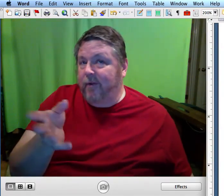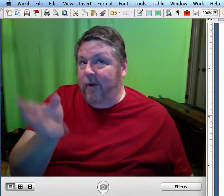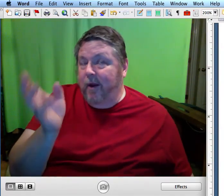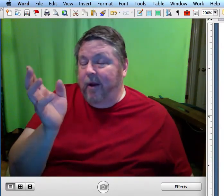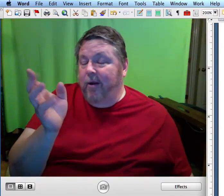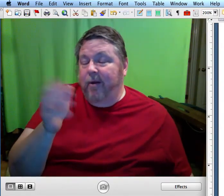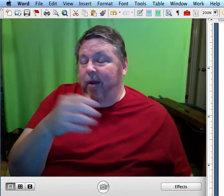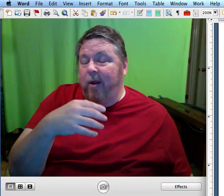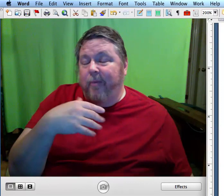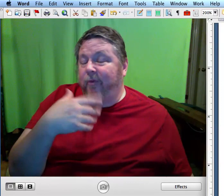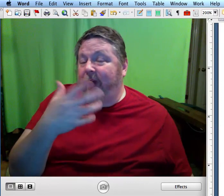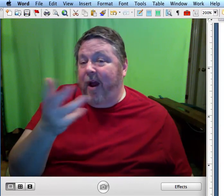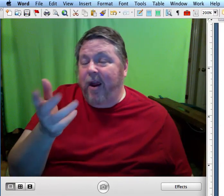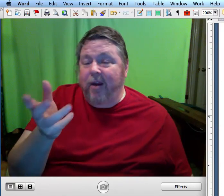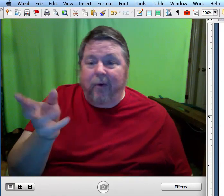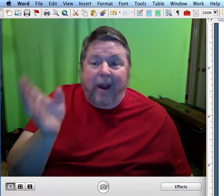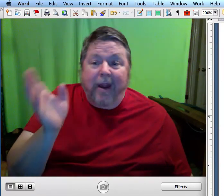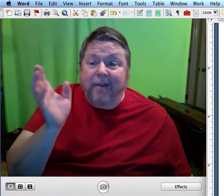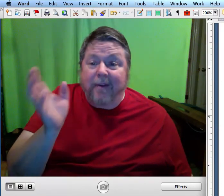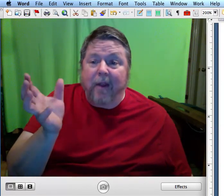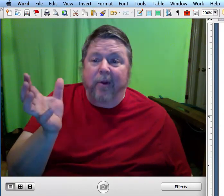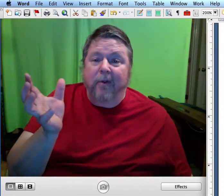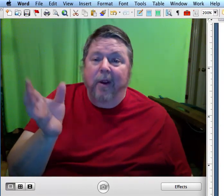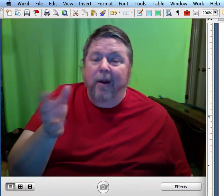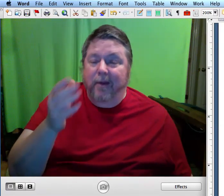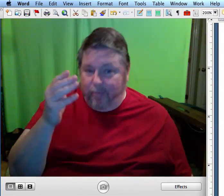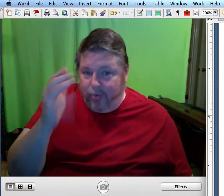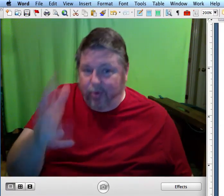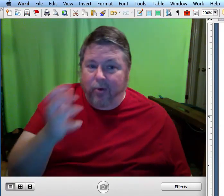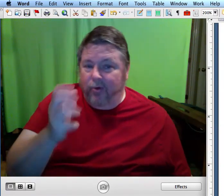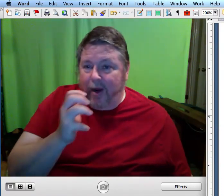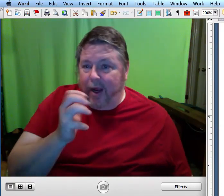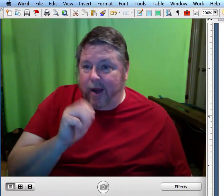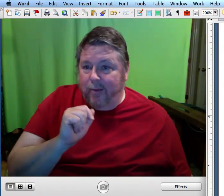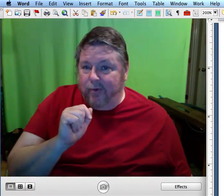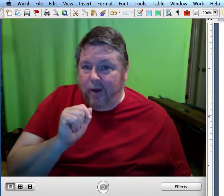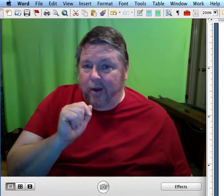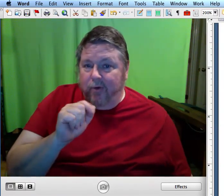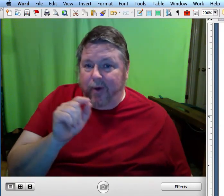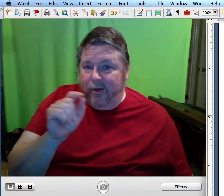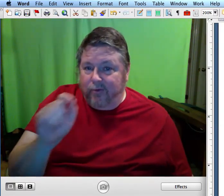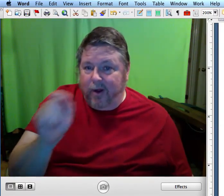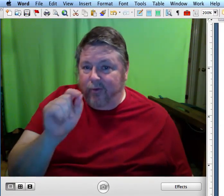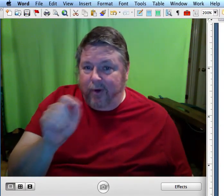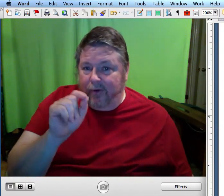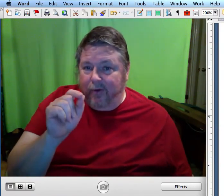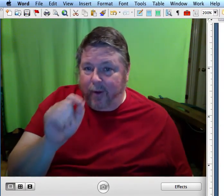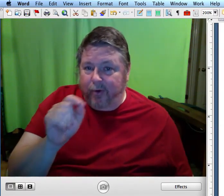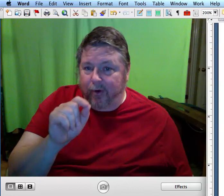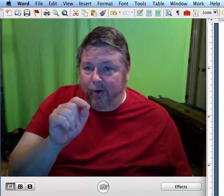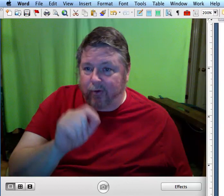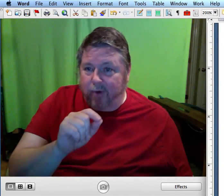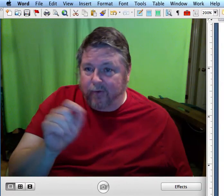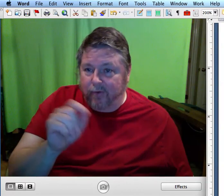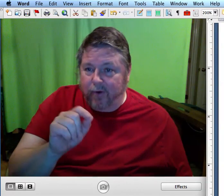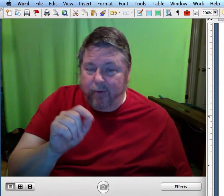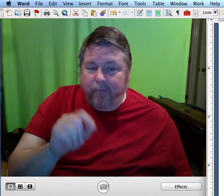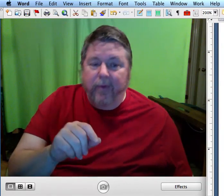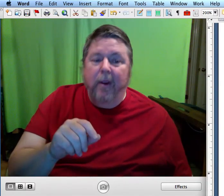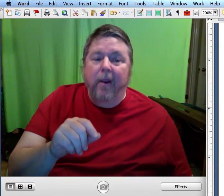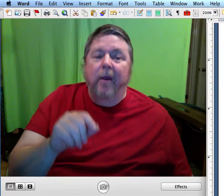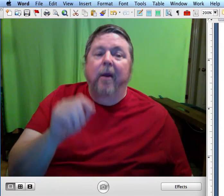analyze 5 or 8 segments to pull 20 items, 20 strengths, weaknesses, opportunities, and threats,